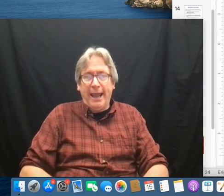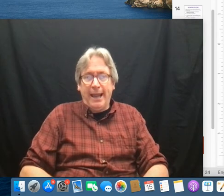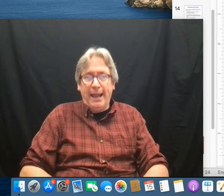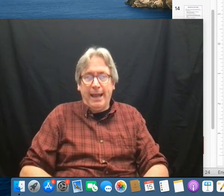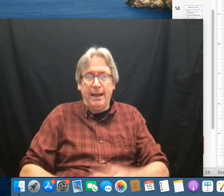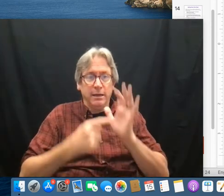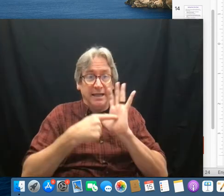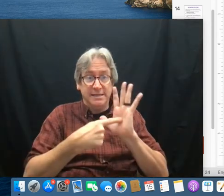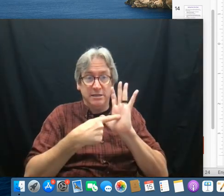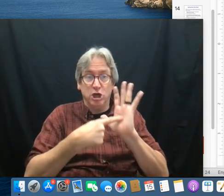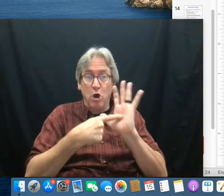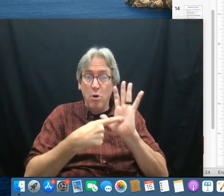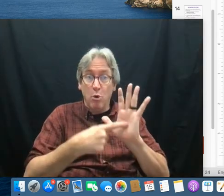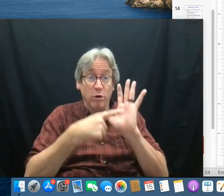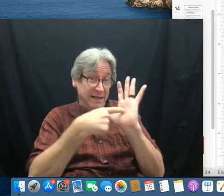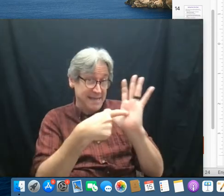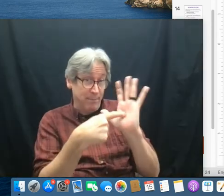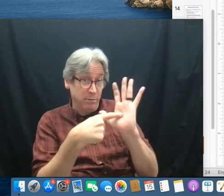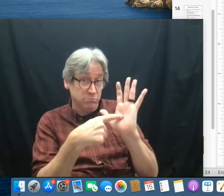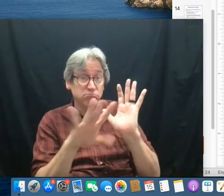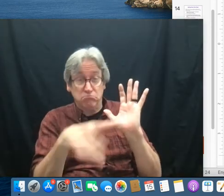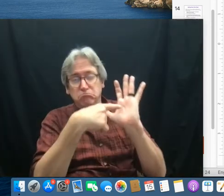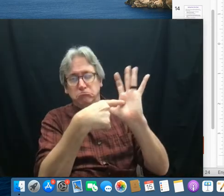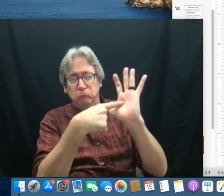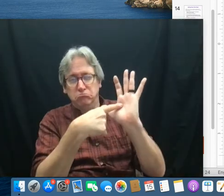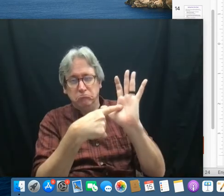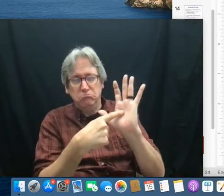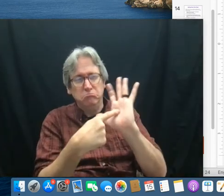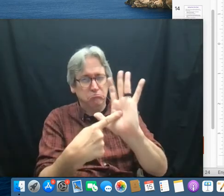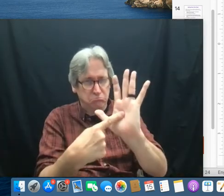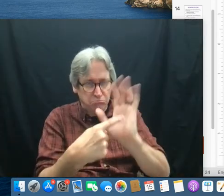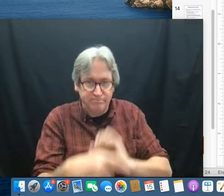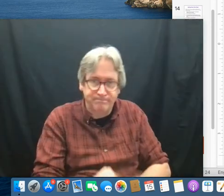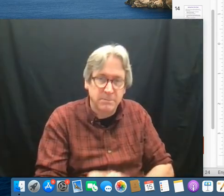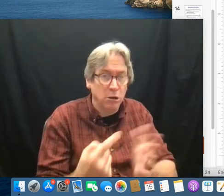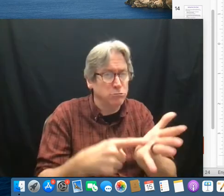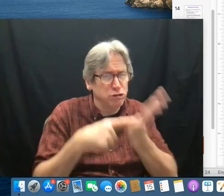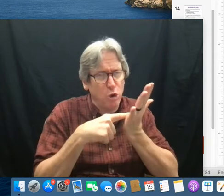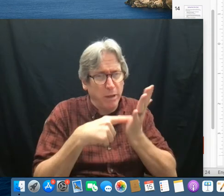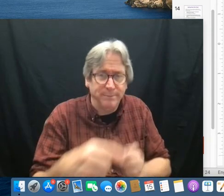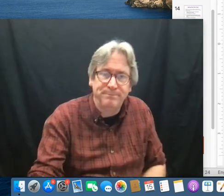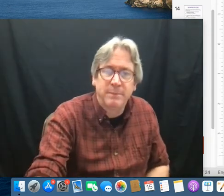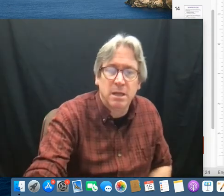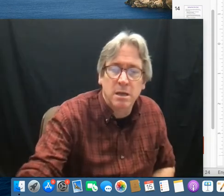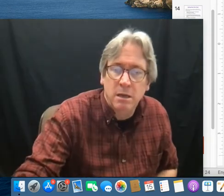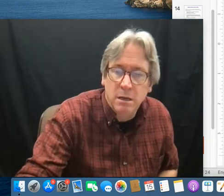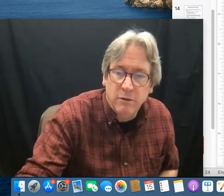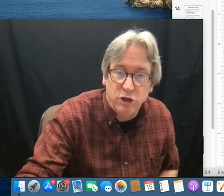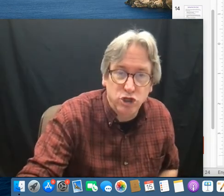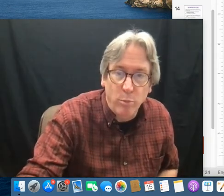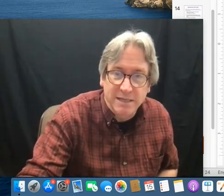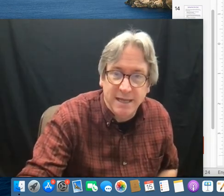Perfect and right. Error.